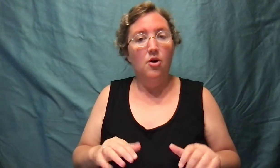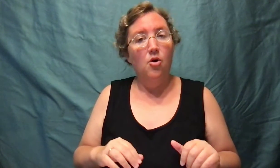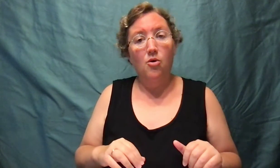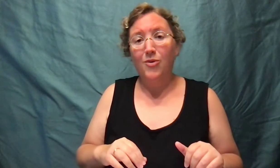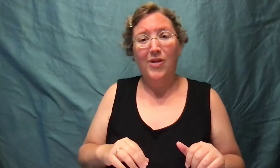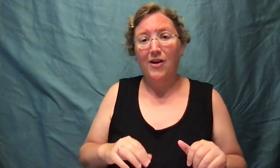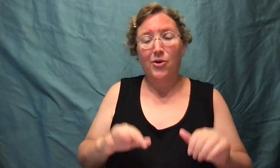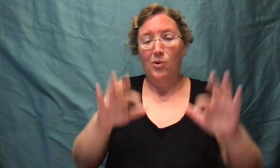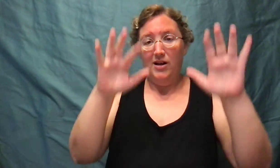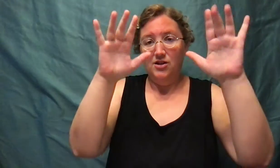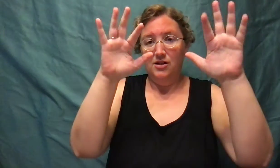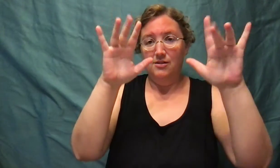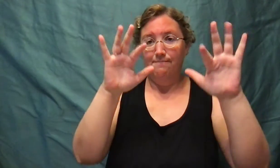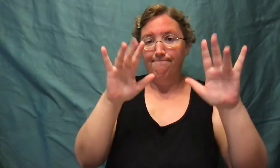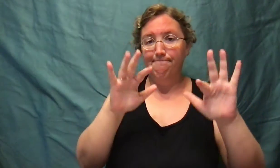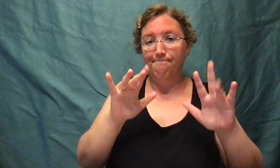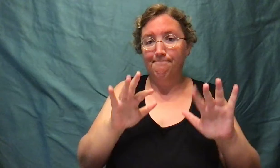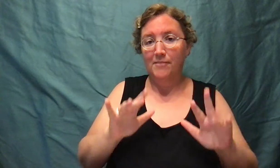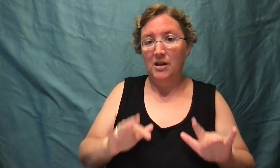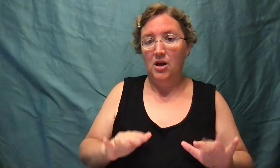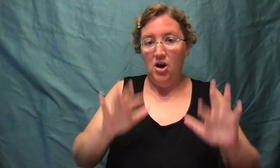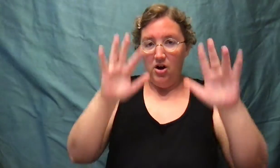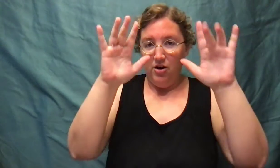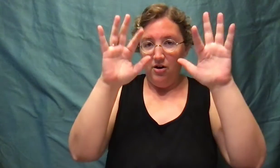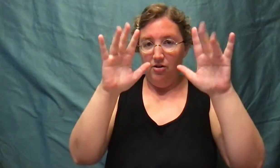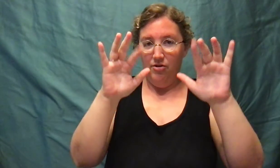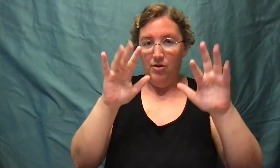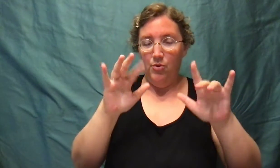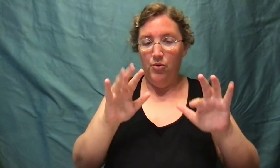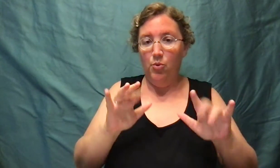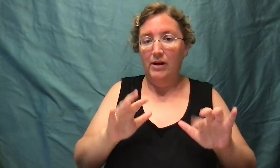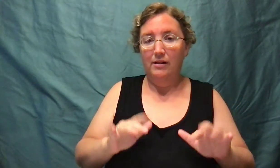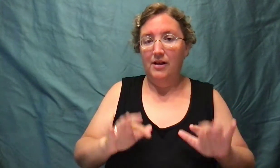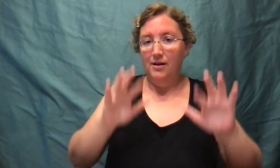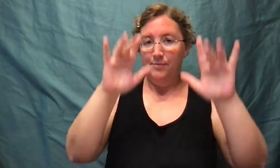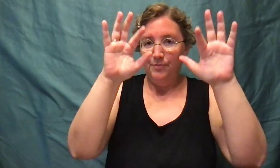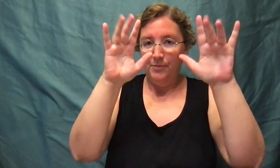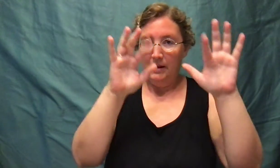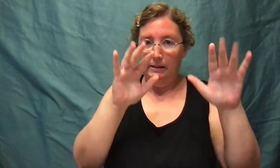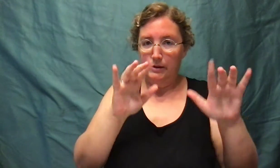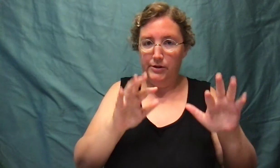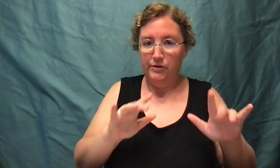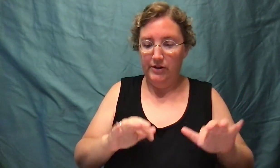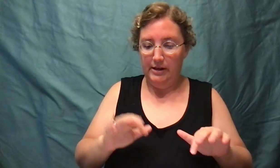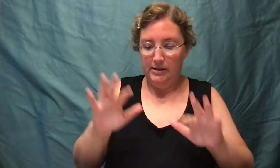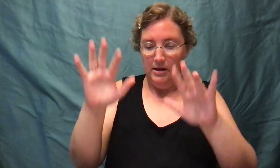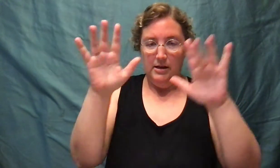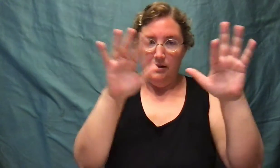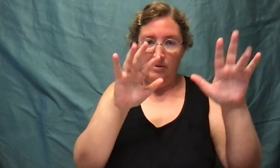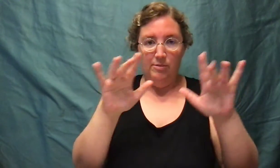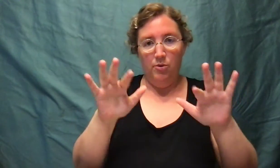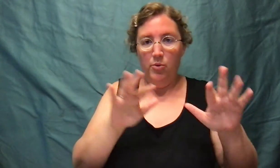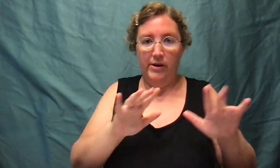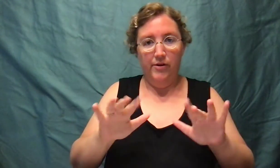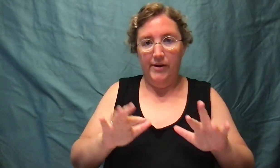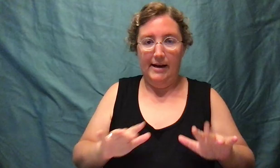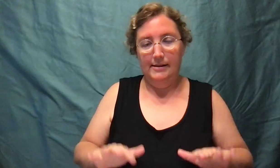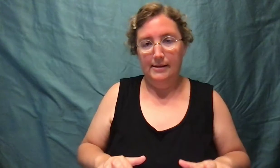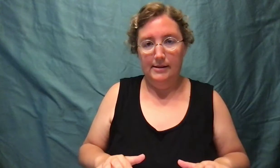or without the white, just all the wiggly little snowflakes. Some people will wiggle their hands to the